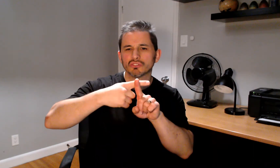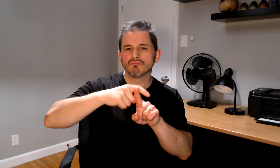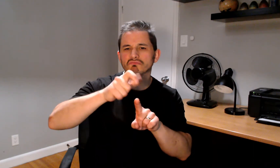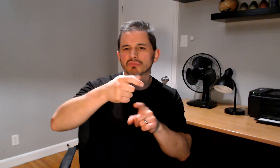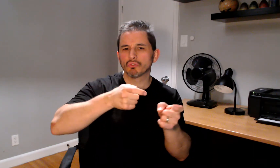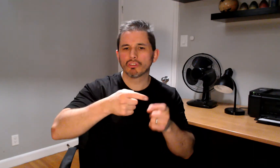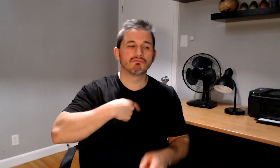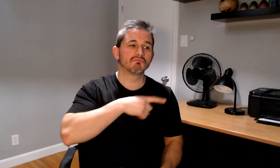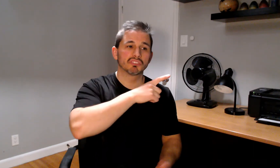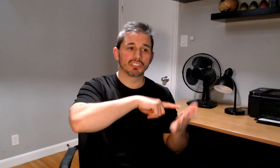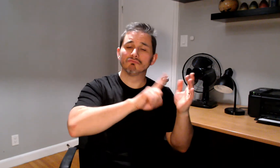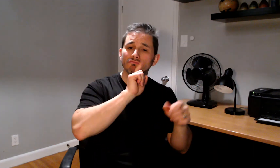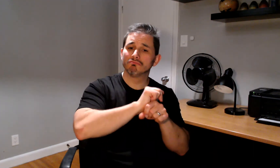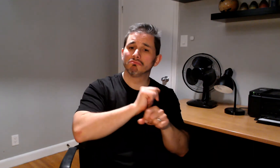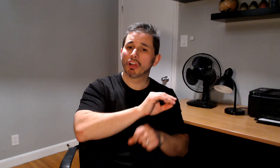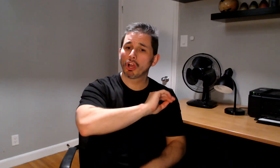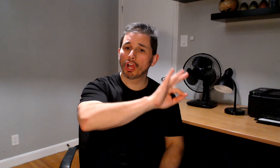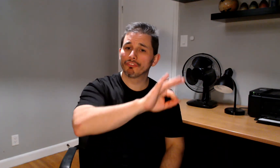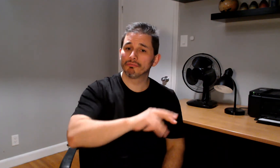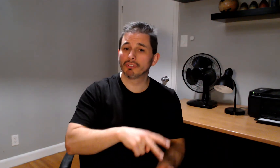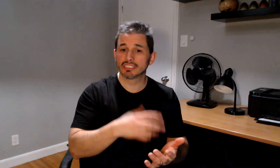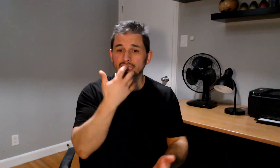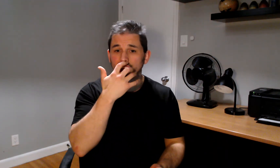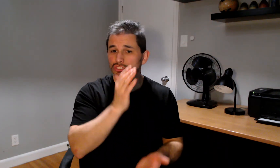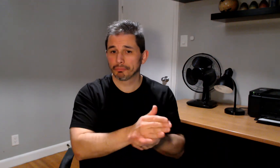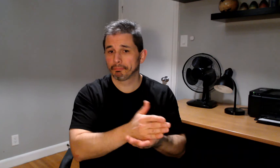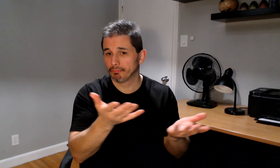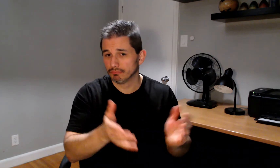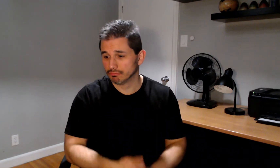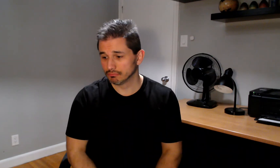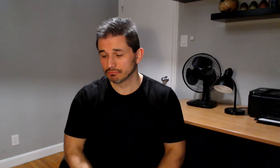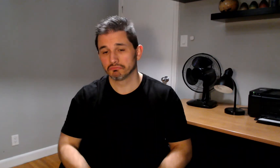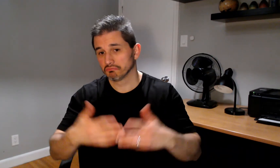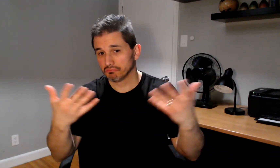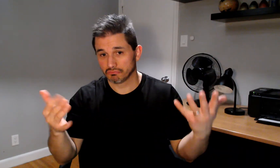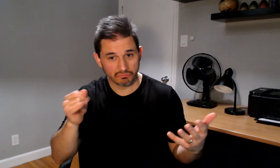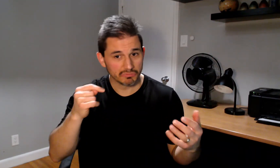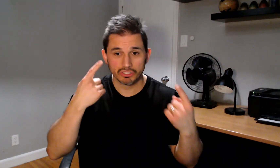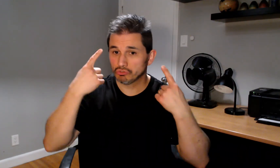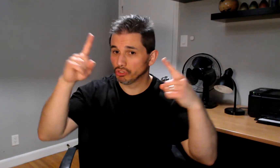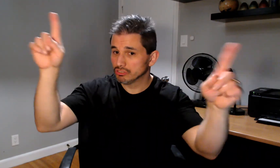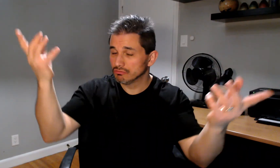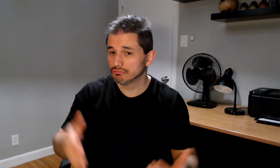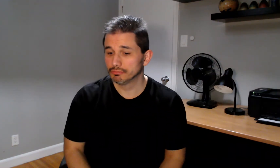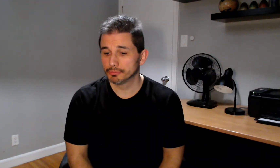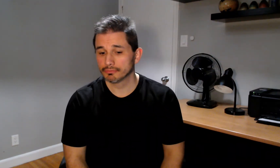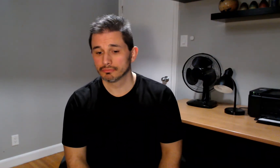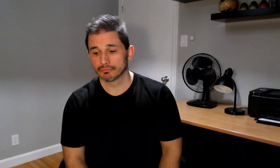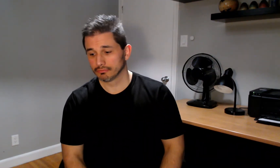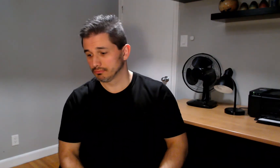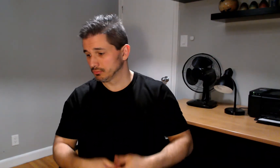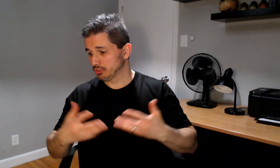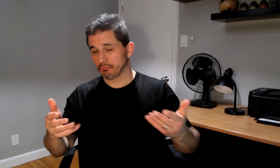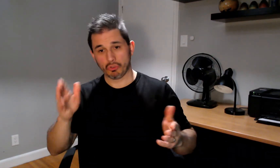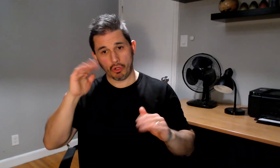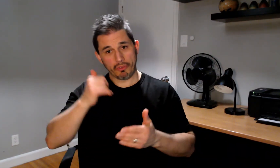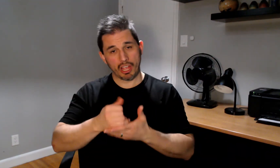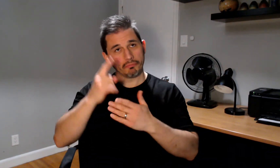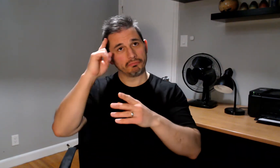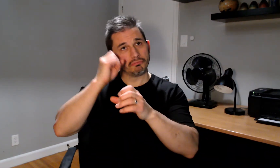Also, the thermostat, I checked it and it did turn off the heater, which means that this worked as it should have. So I